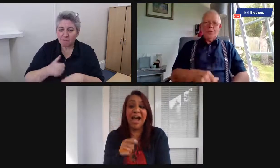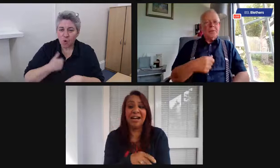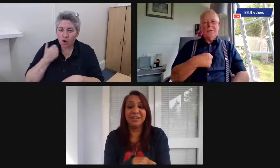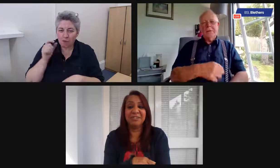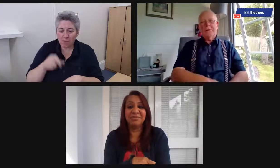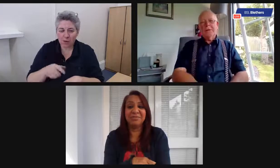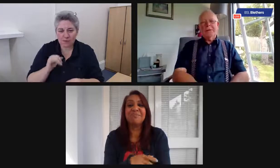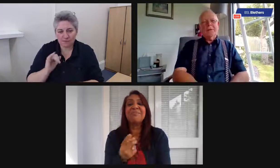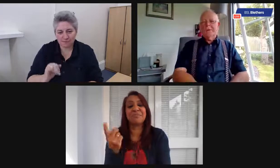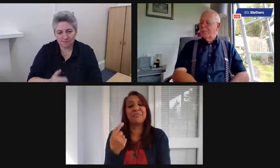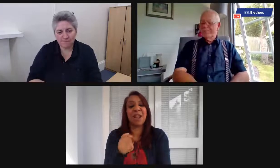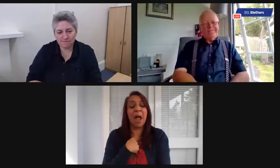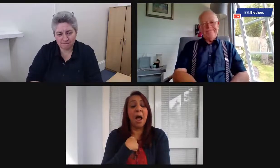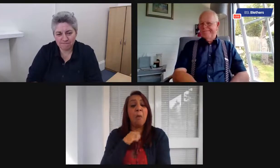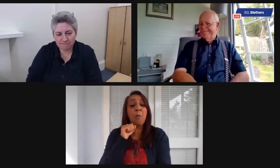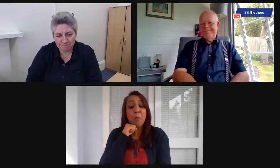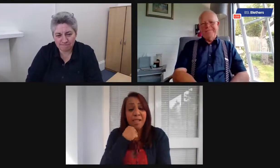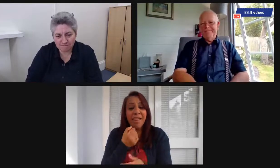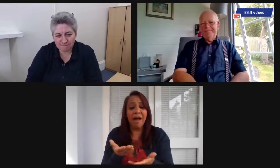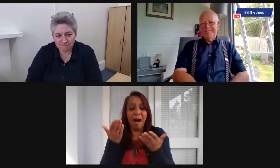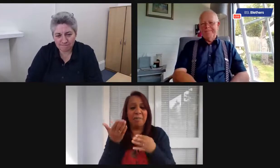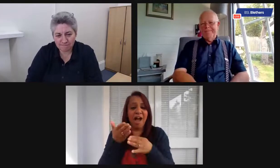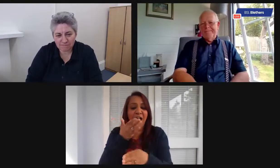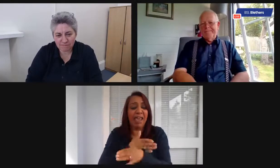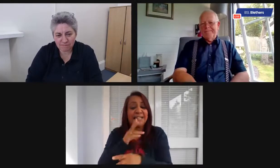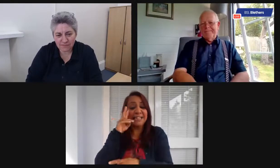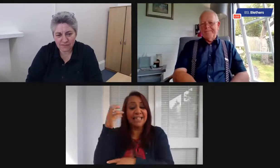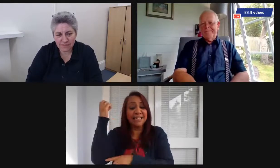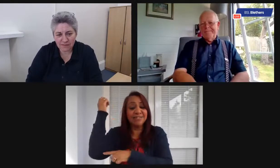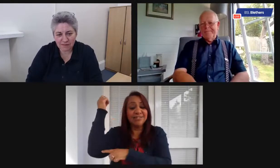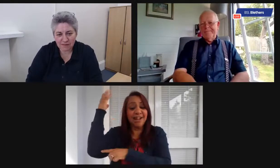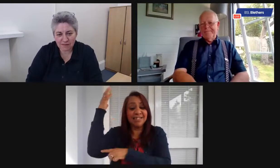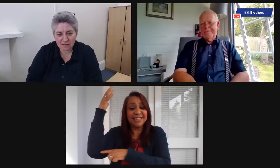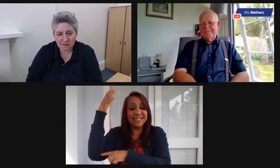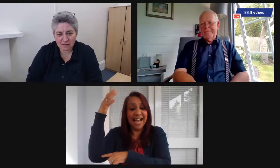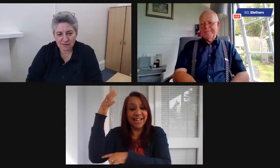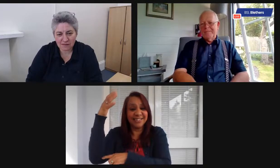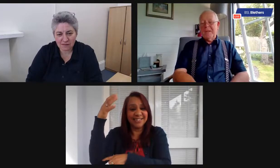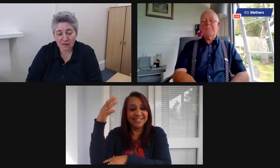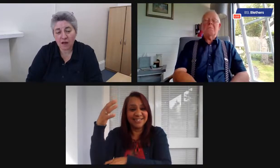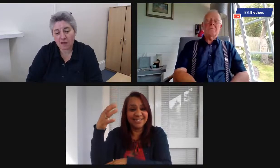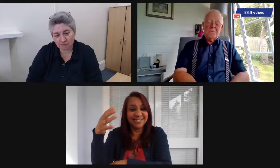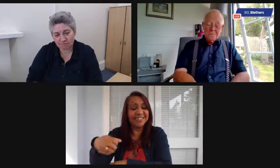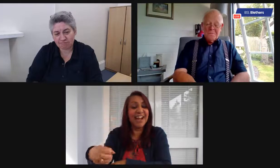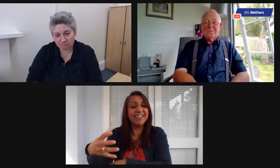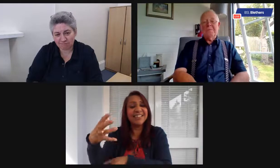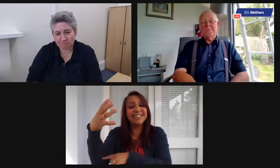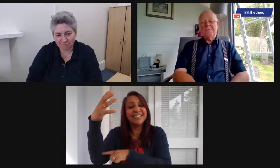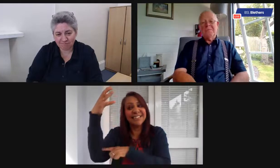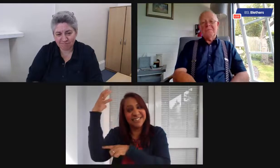Well, I'm hoping to do that. That definitely not. that That's not I me. definitely want to get up for,